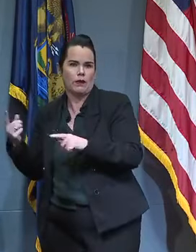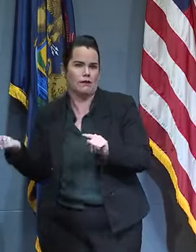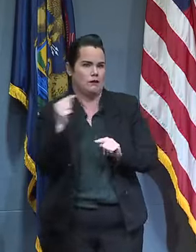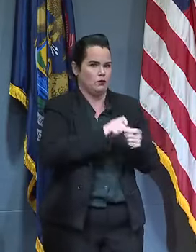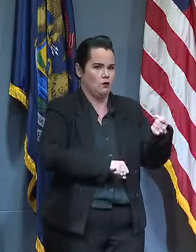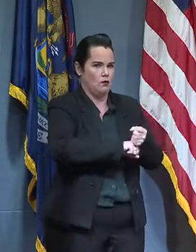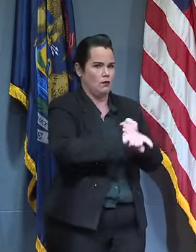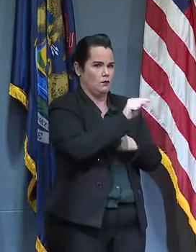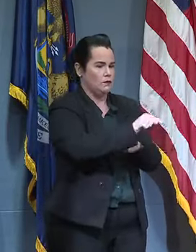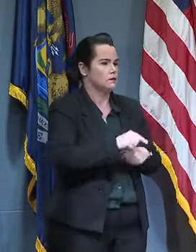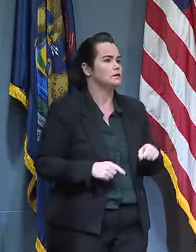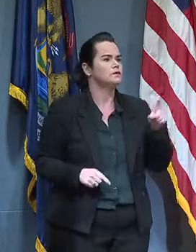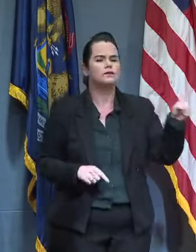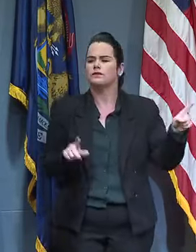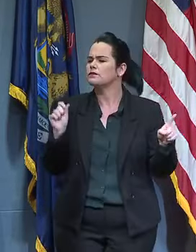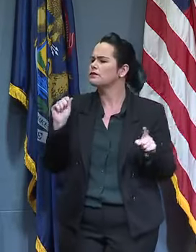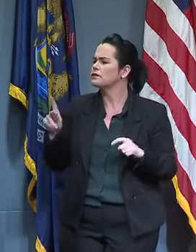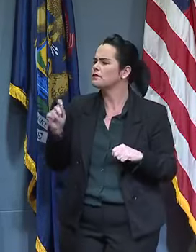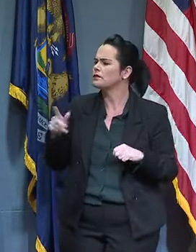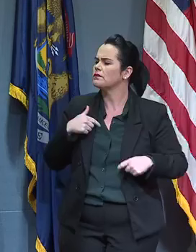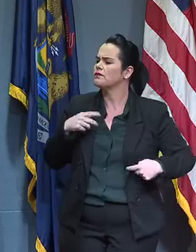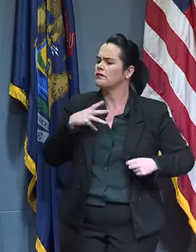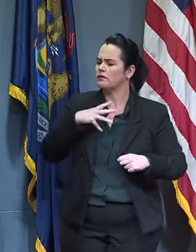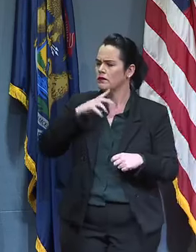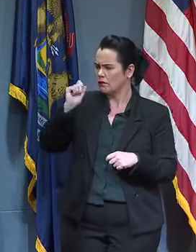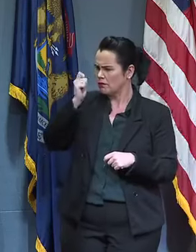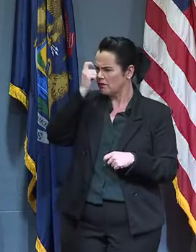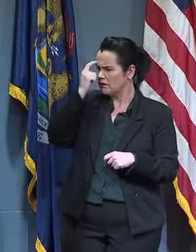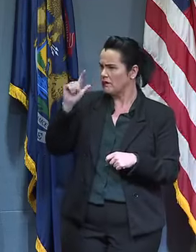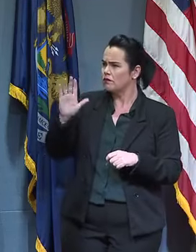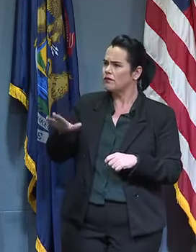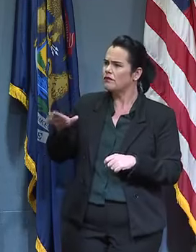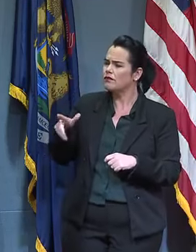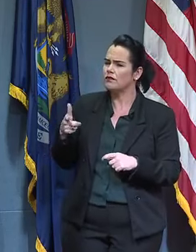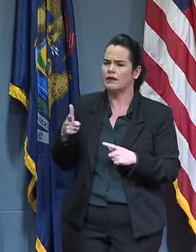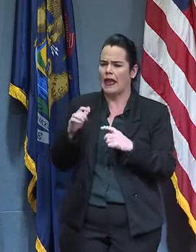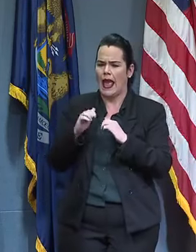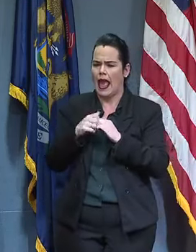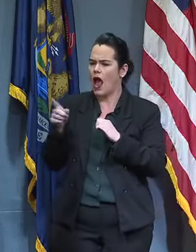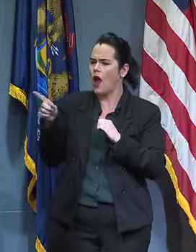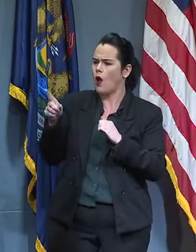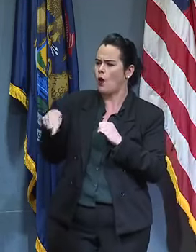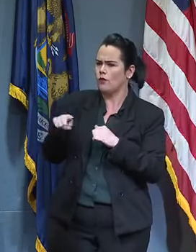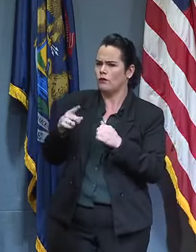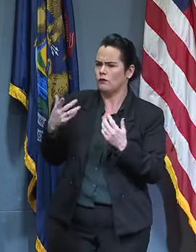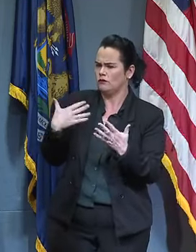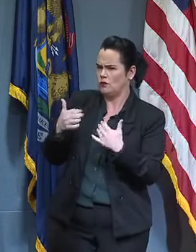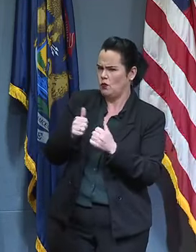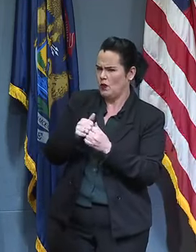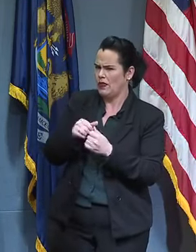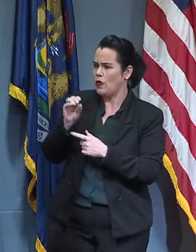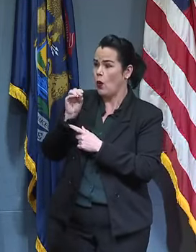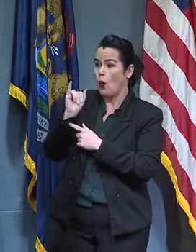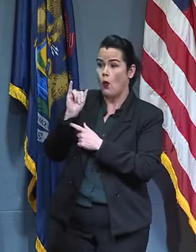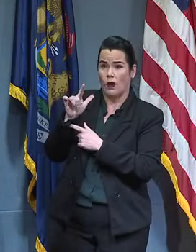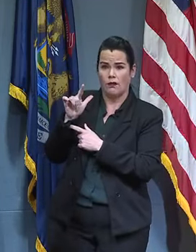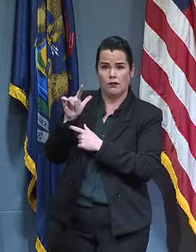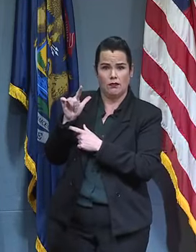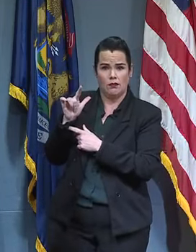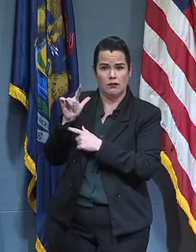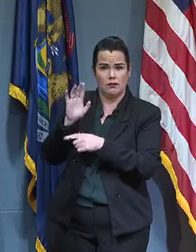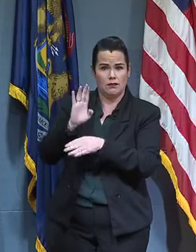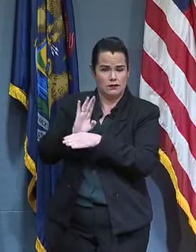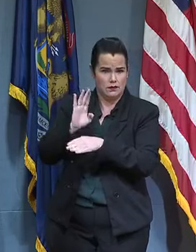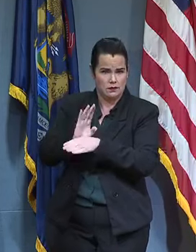Hey, Governor Whitmer, can you talk about what kind of conversations you've been having with the auto industry and what you expect from them when